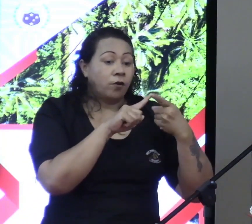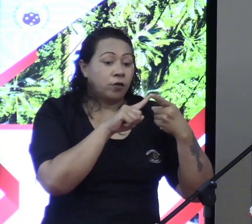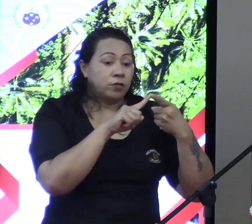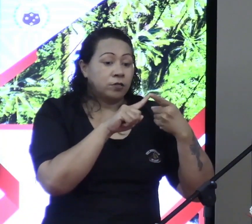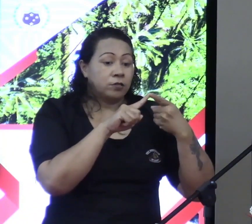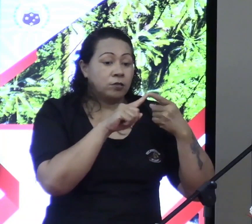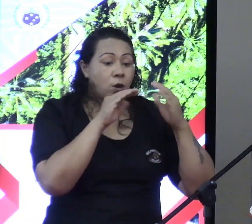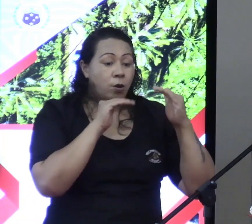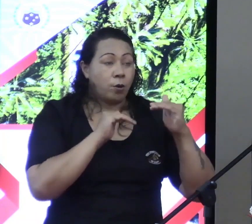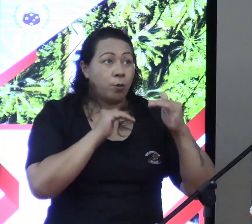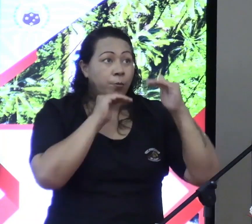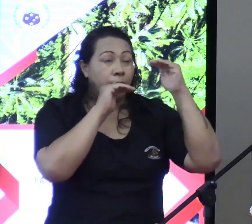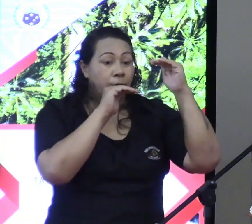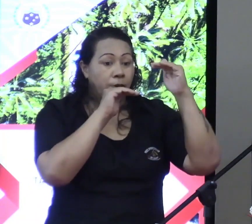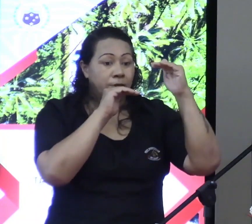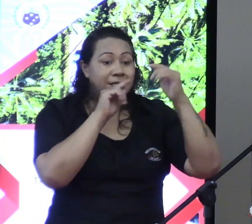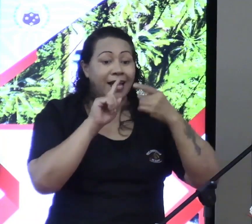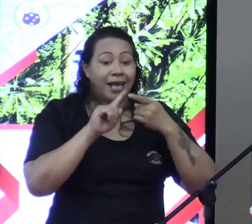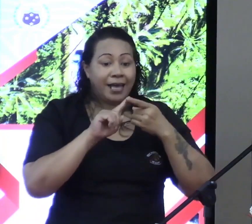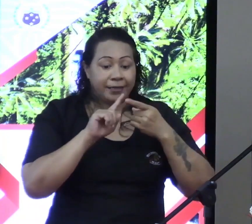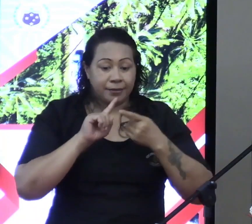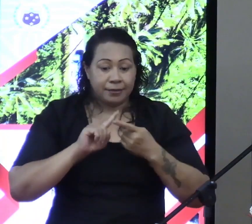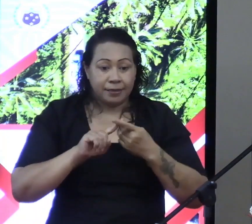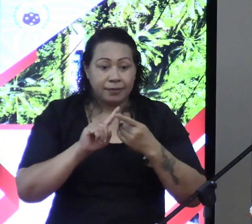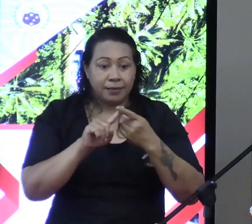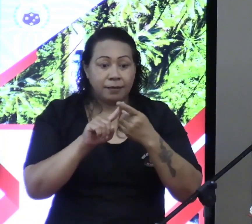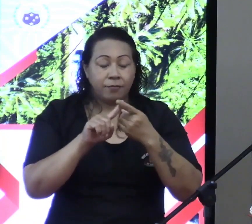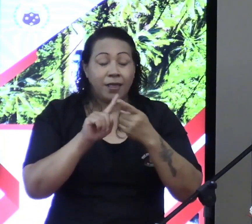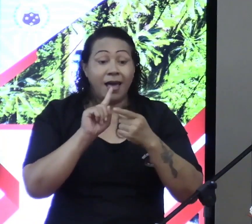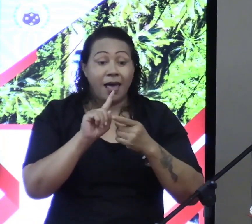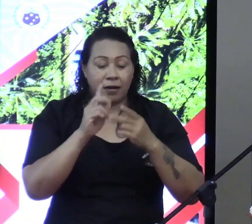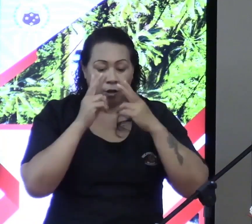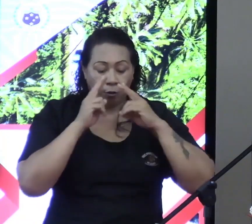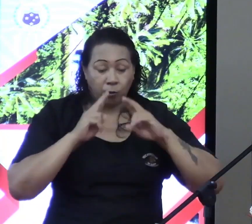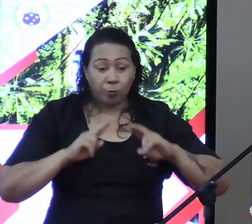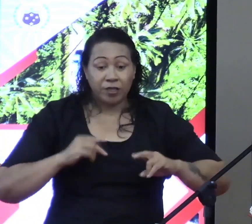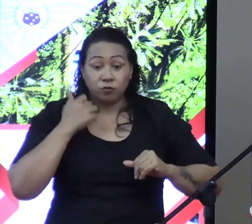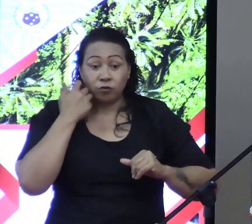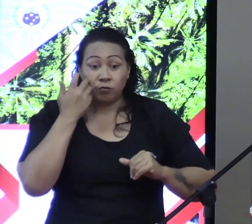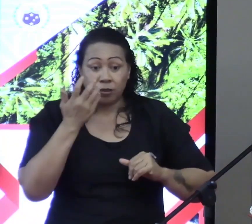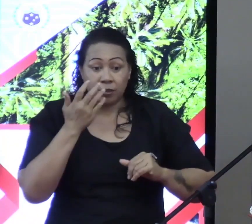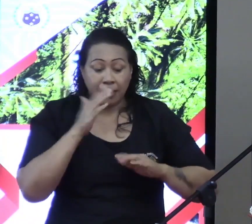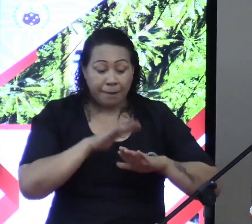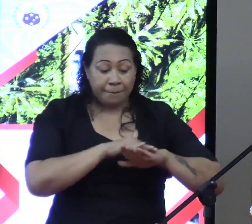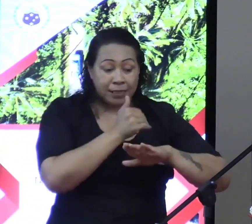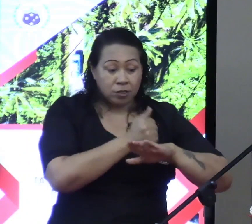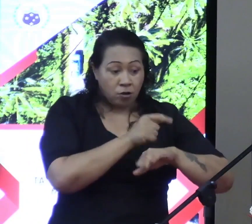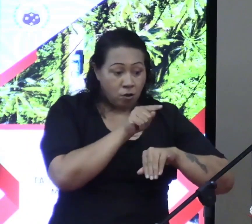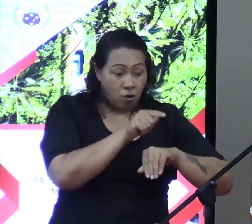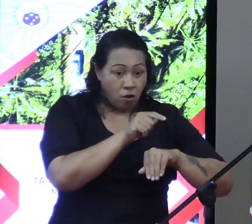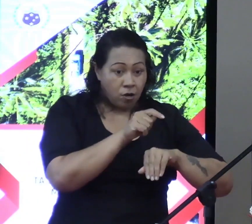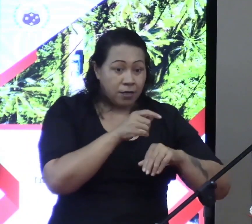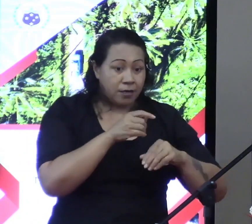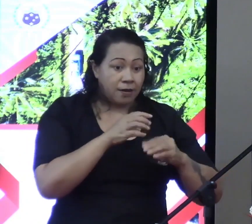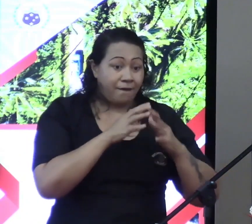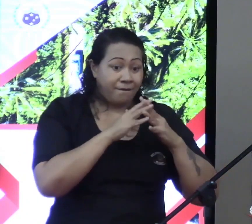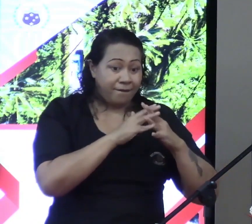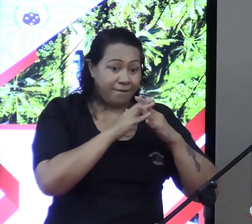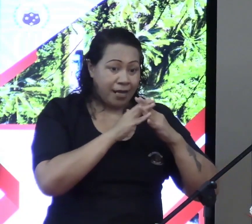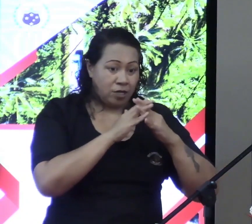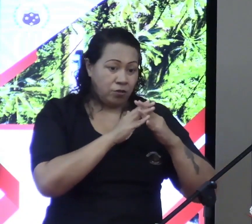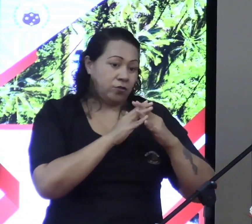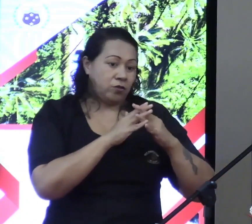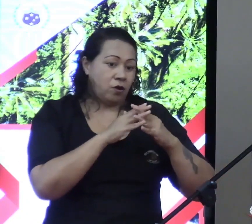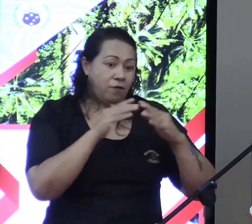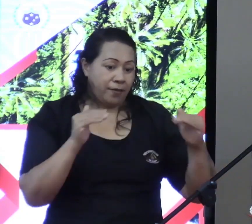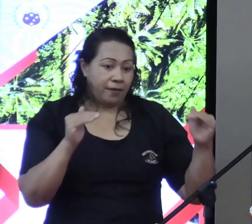equitable, sustainable, and peaceful future based on our common values of fairness,